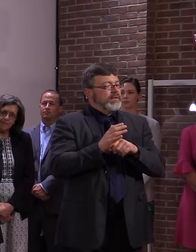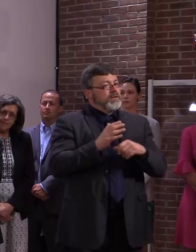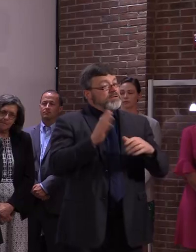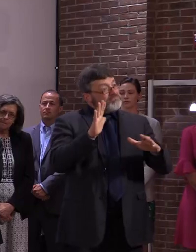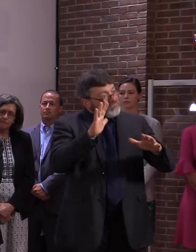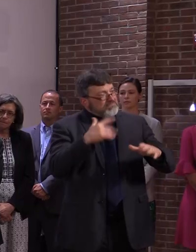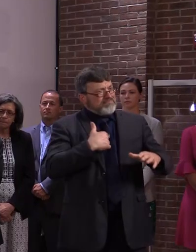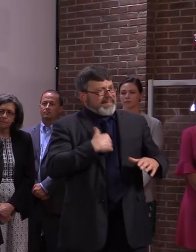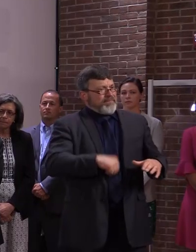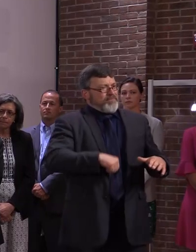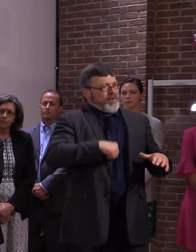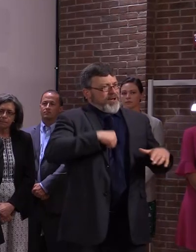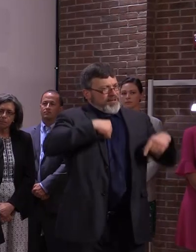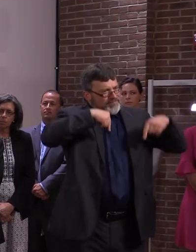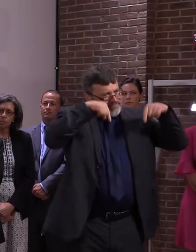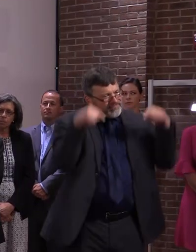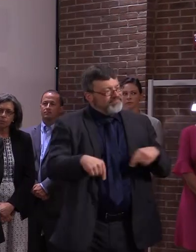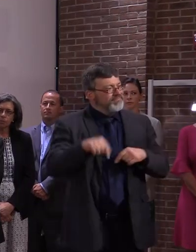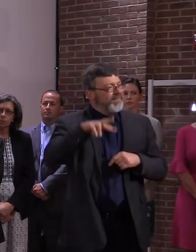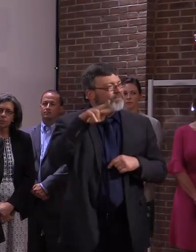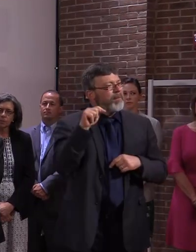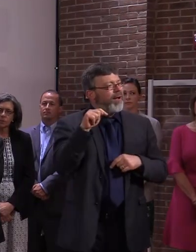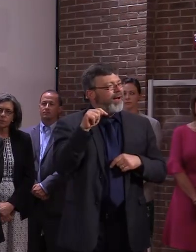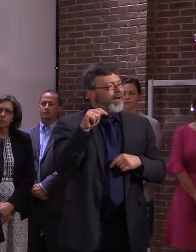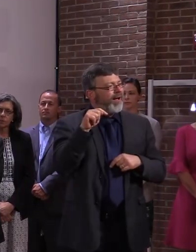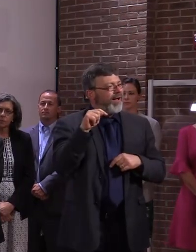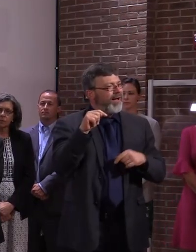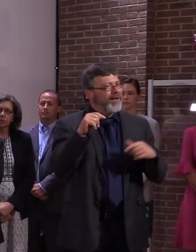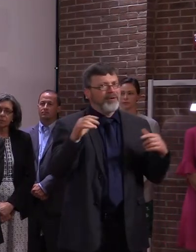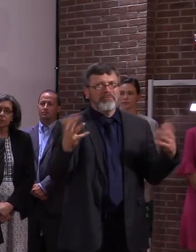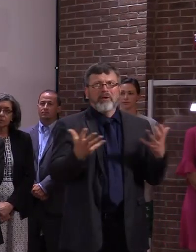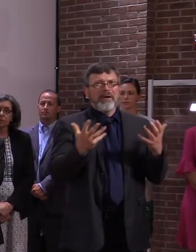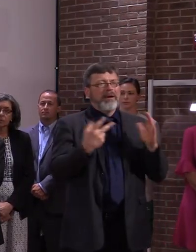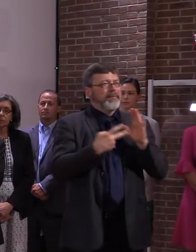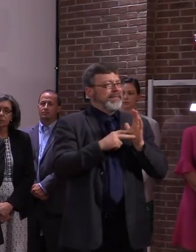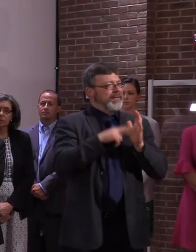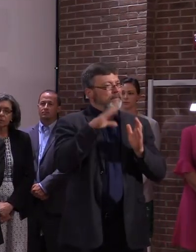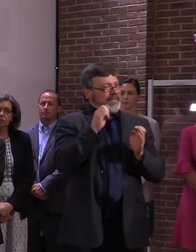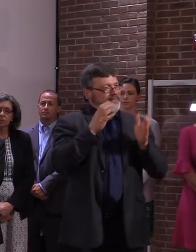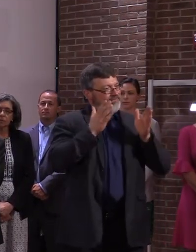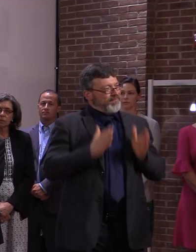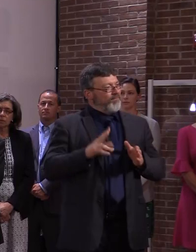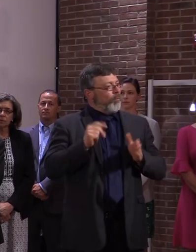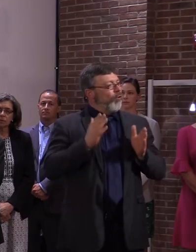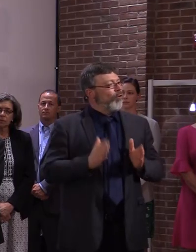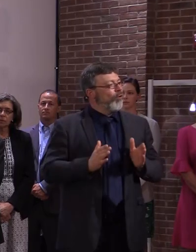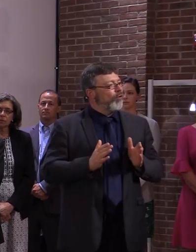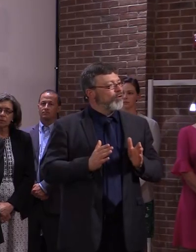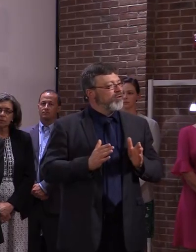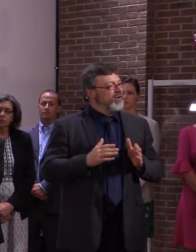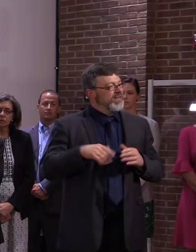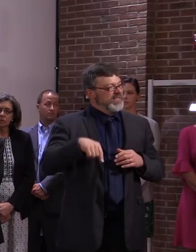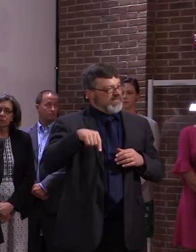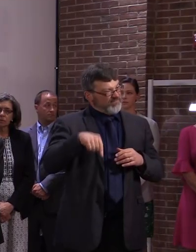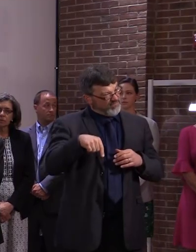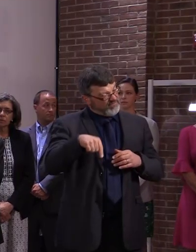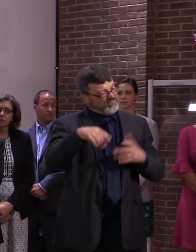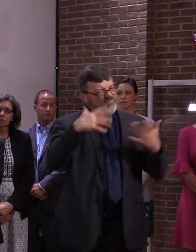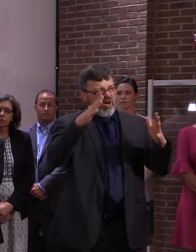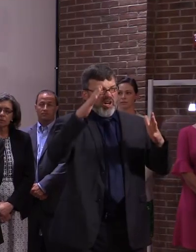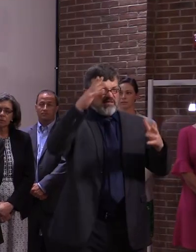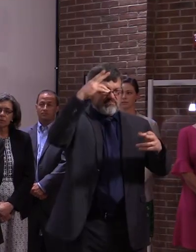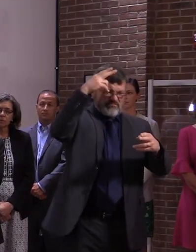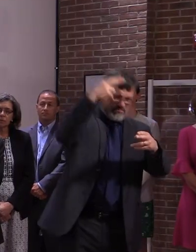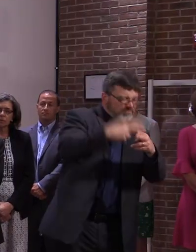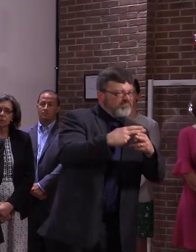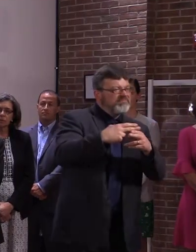milestone means. Vermont stands once again among the healthiest of states in America.